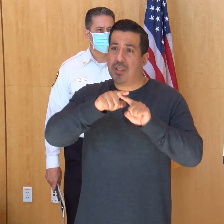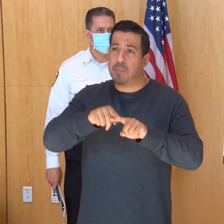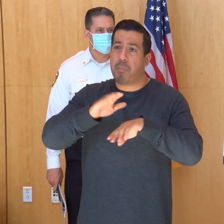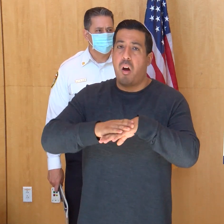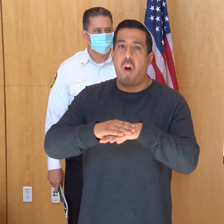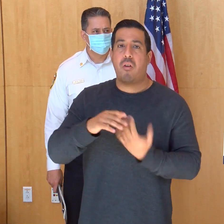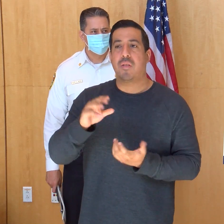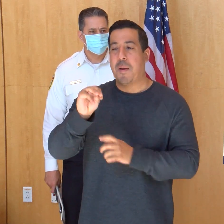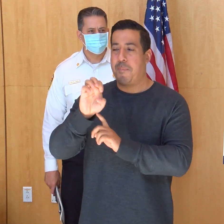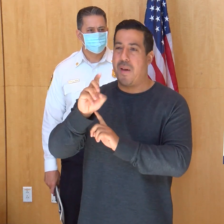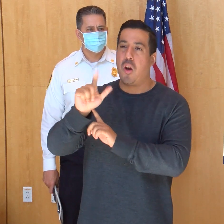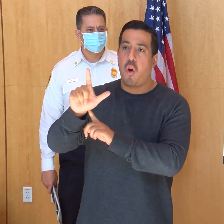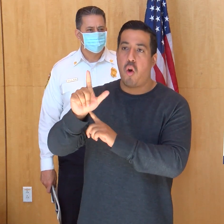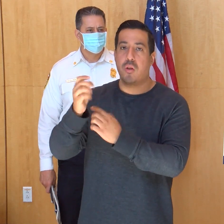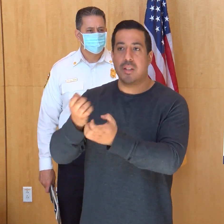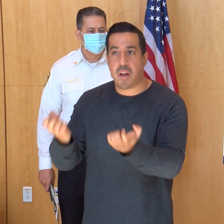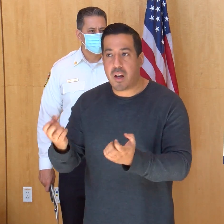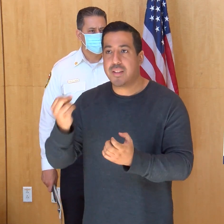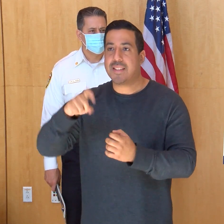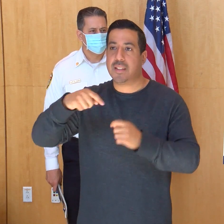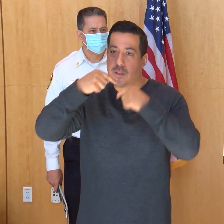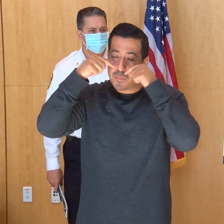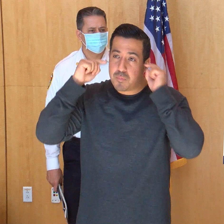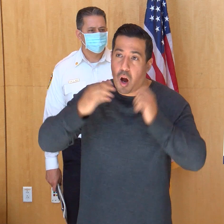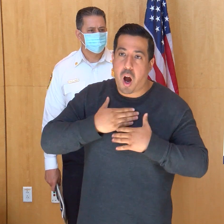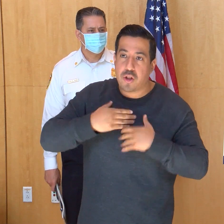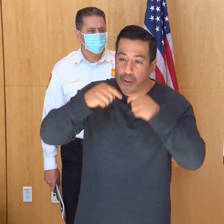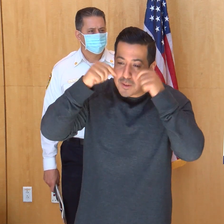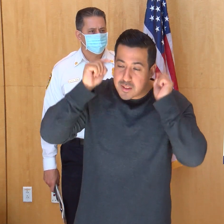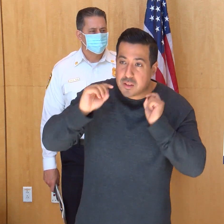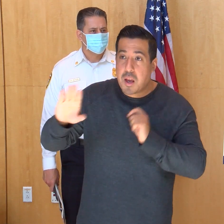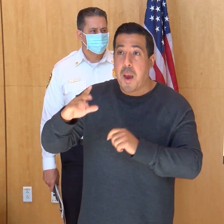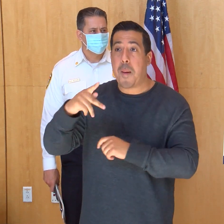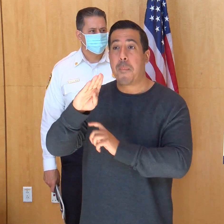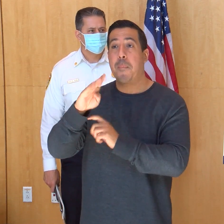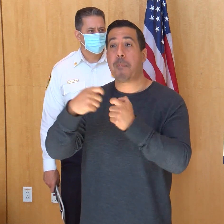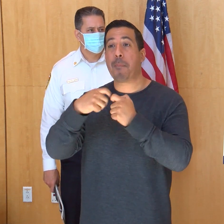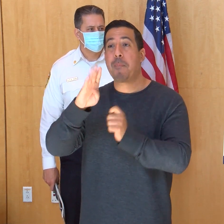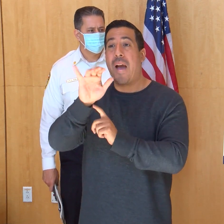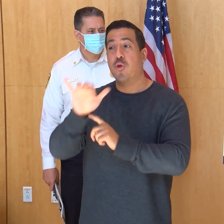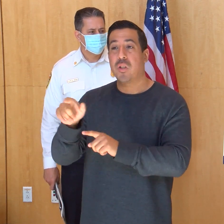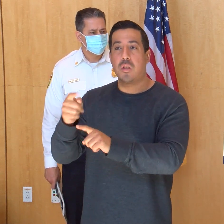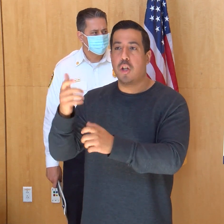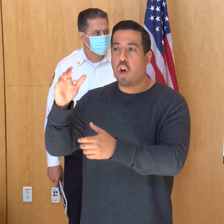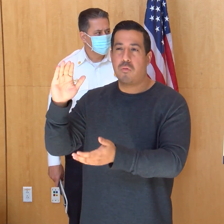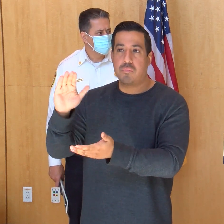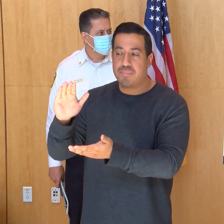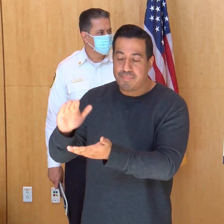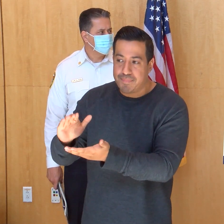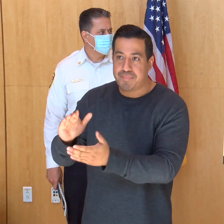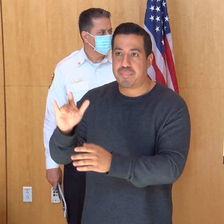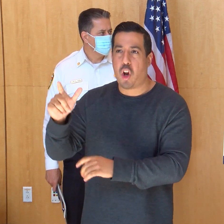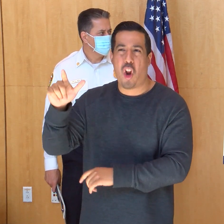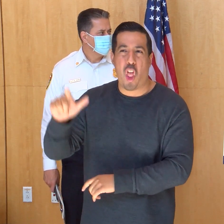medical devices, they're needing oxygen, their batteries are getting low, their oxygen tanks are getting low. And so let me